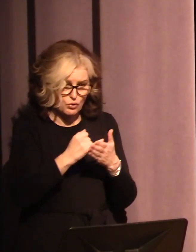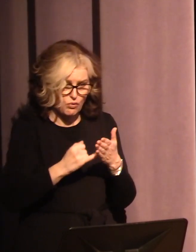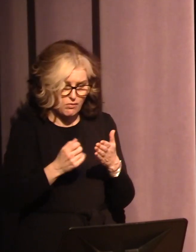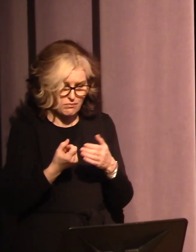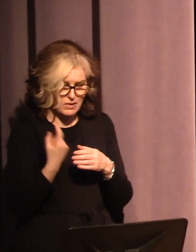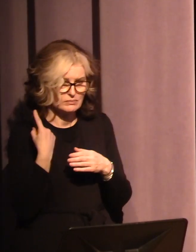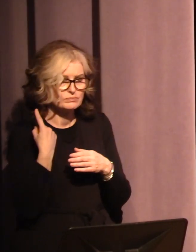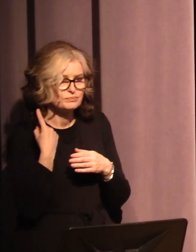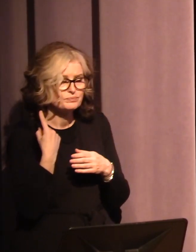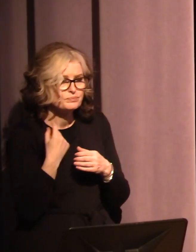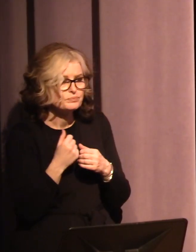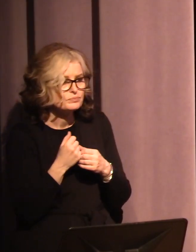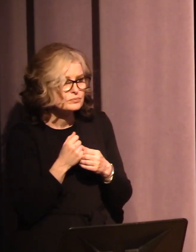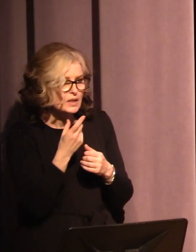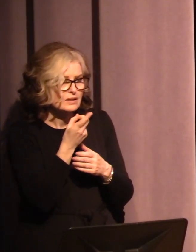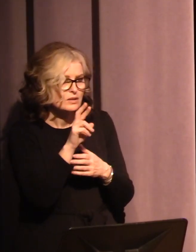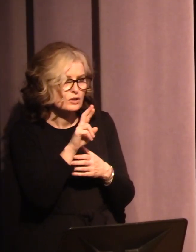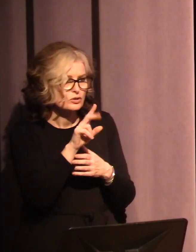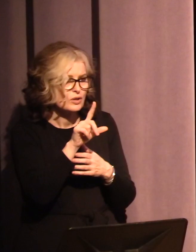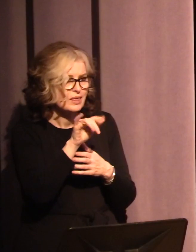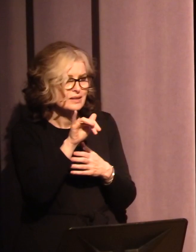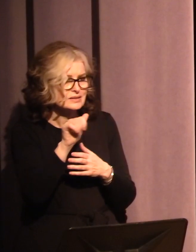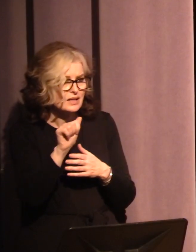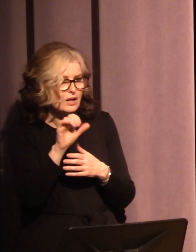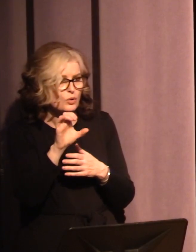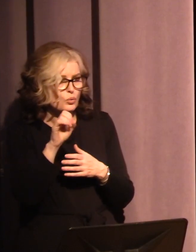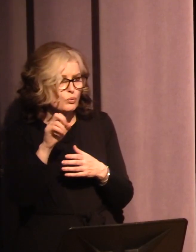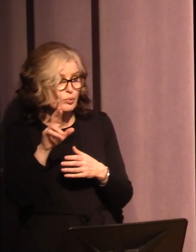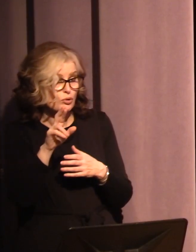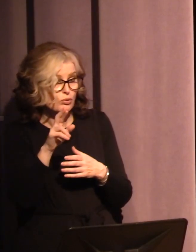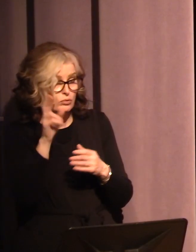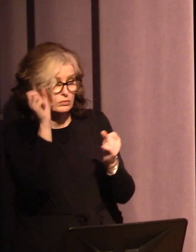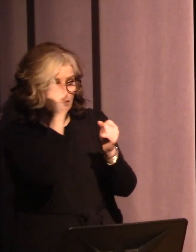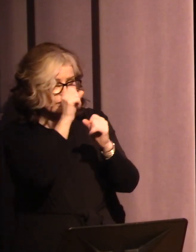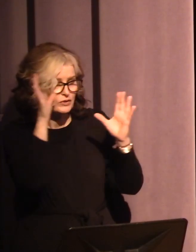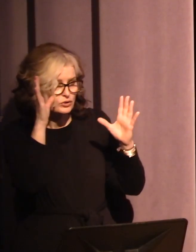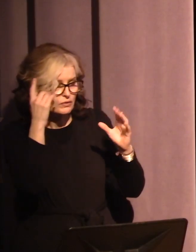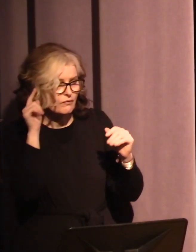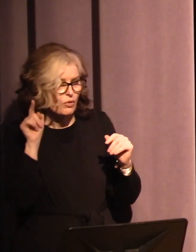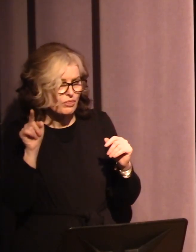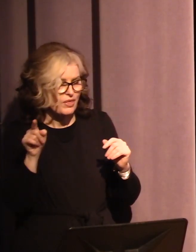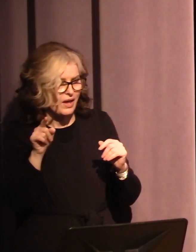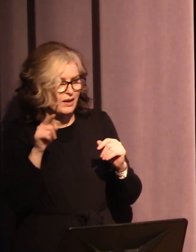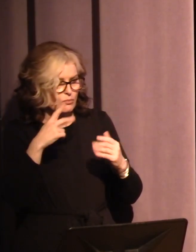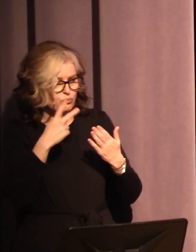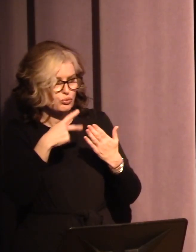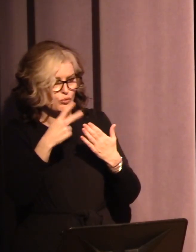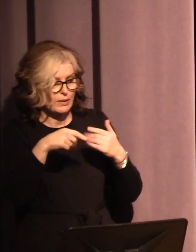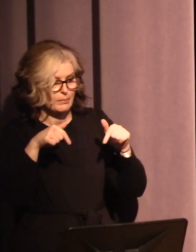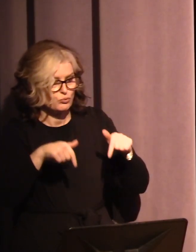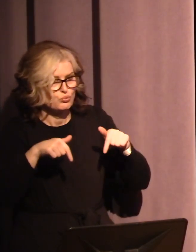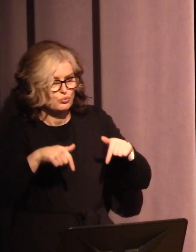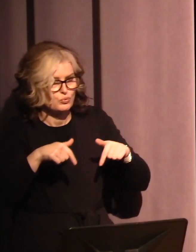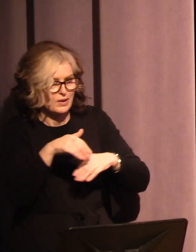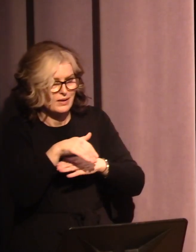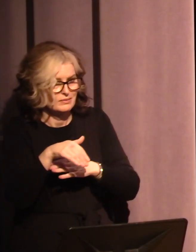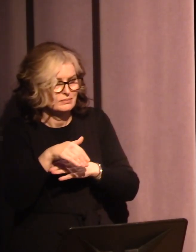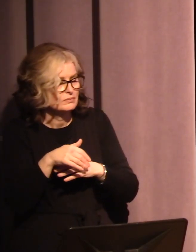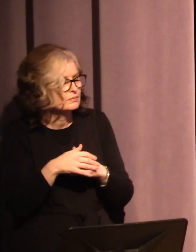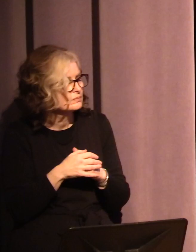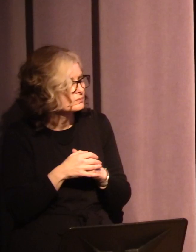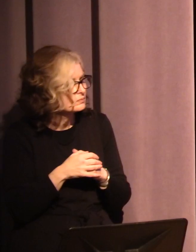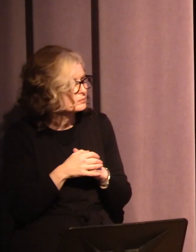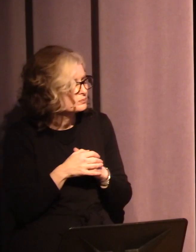year, it was Dr. Lisa Cooper who had a vision for this program tonight. And